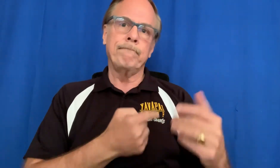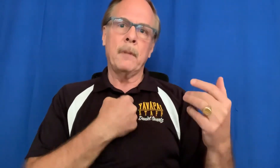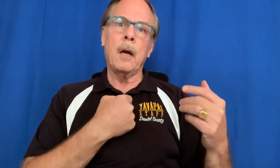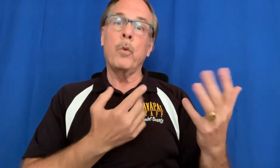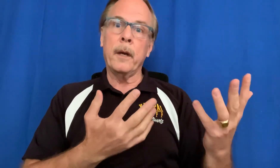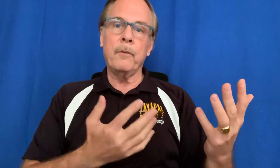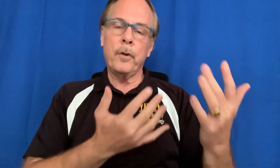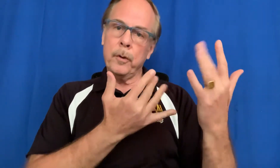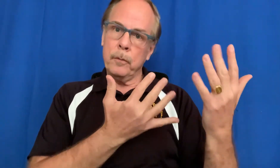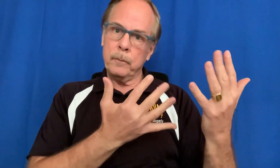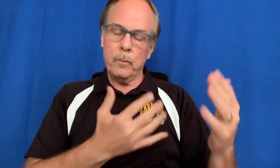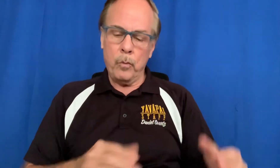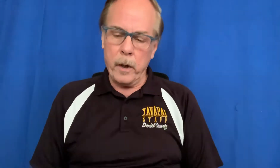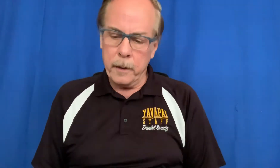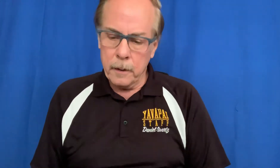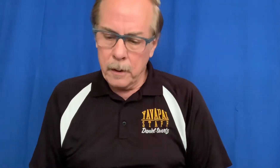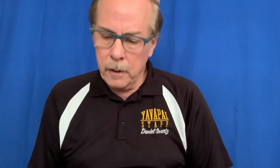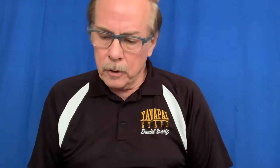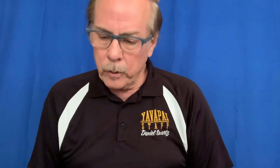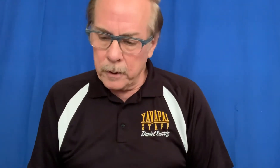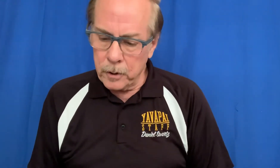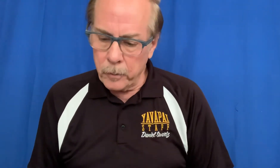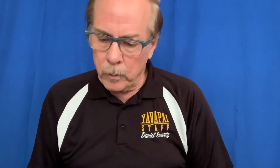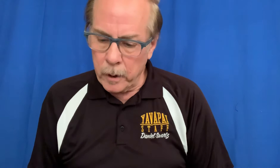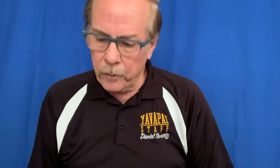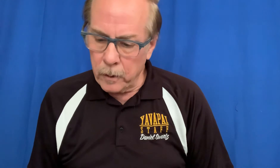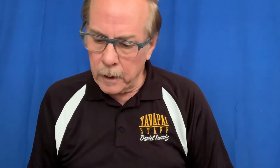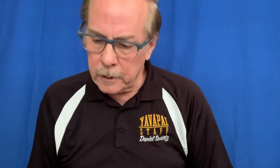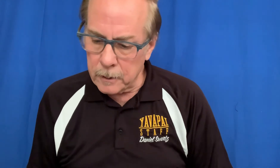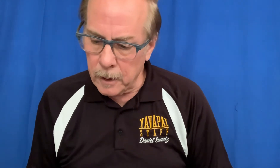I'm waiting for you, wait. Transition, to be ready for the next step.